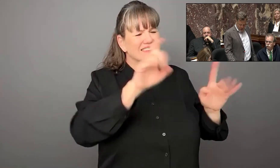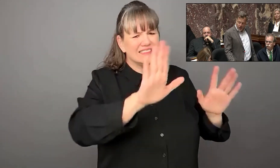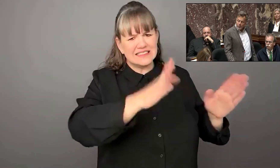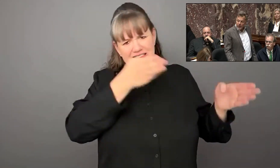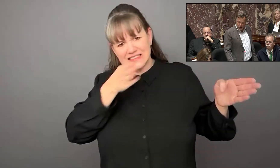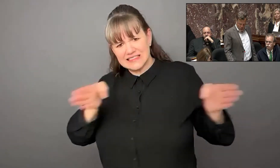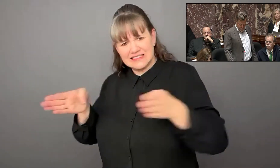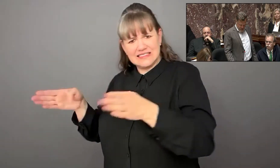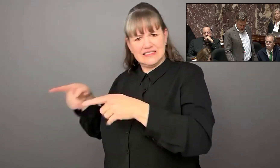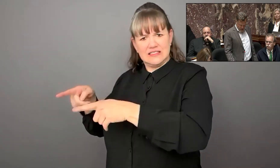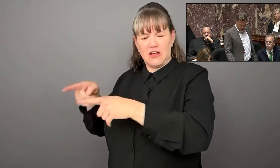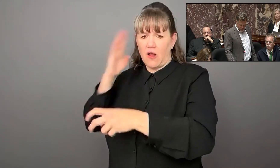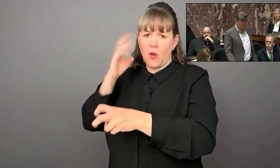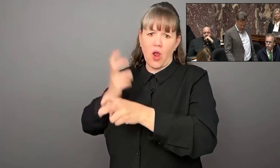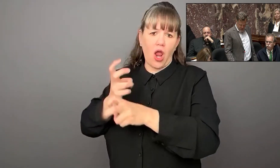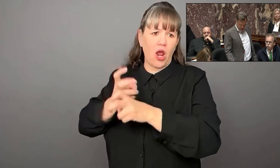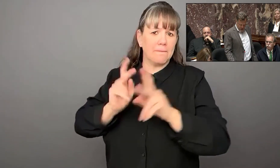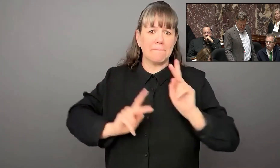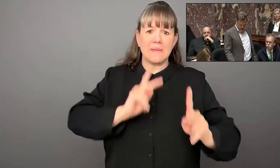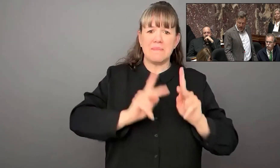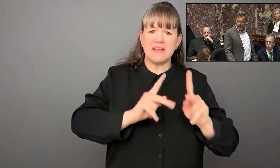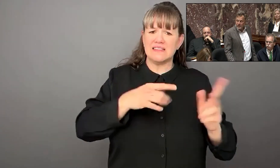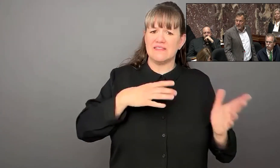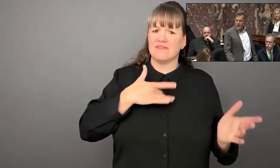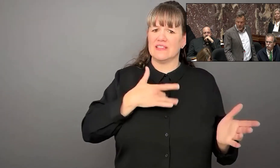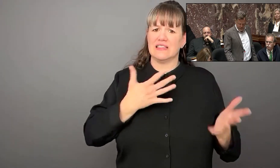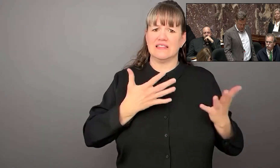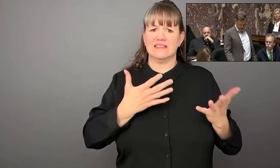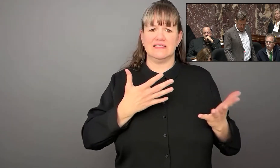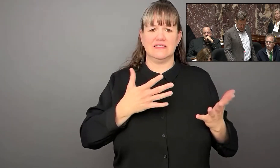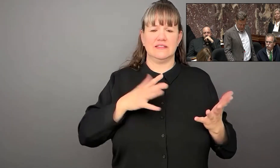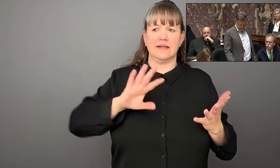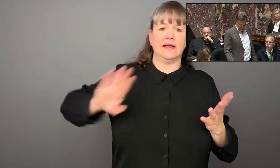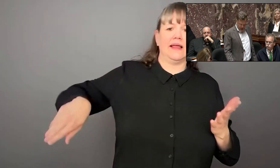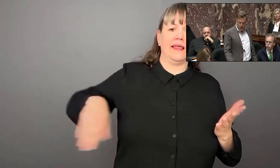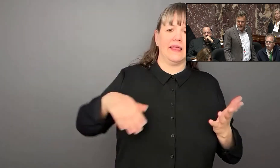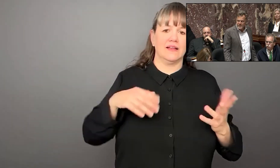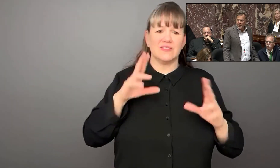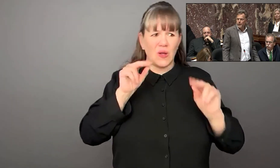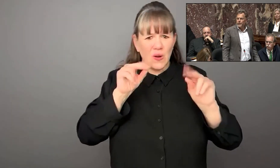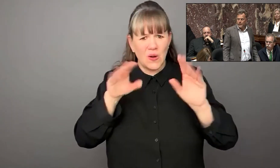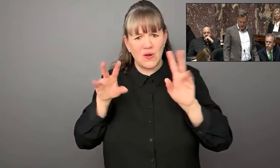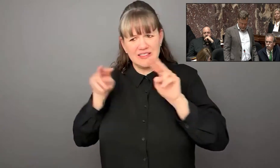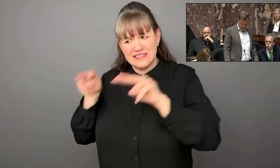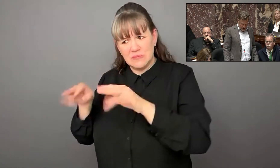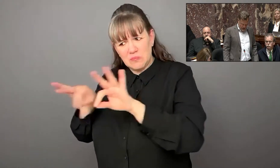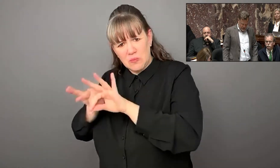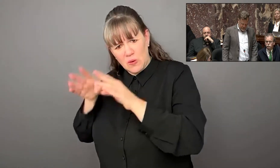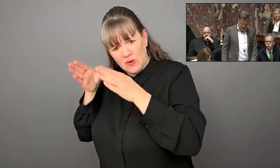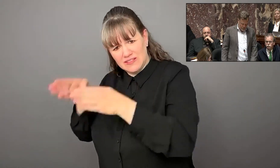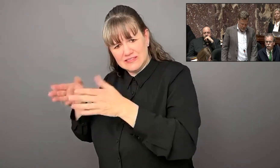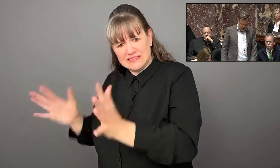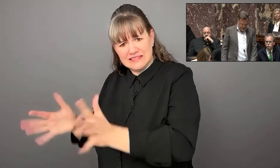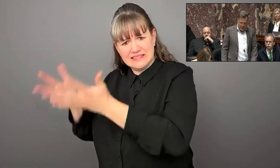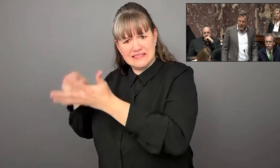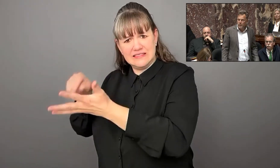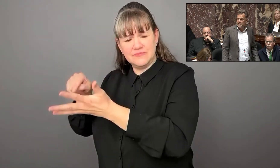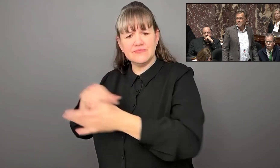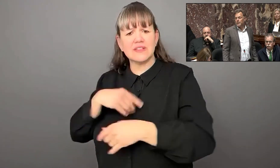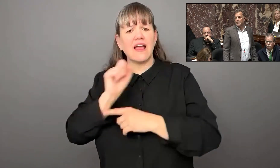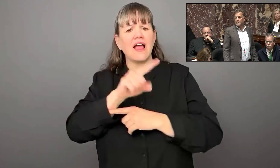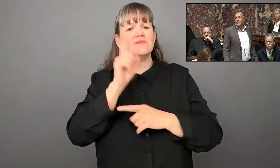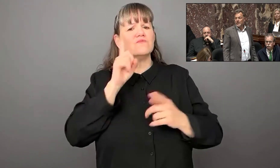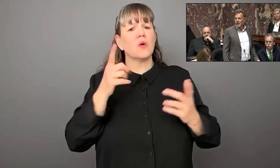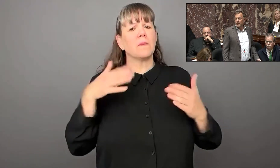responsibilities. My question is for the Minister of Energy and Climate Solutions. How can this House and this government inspire